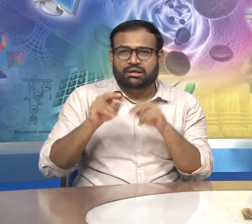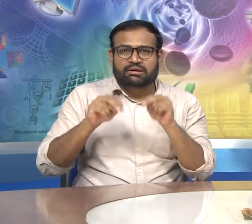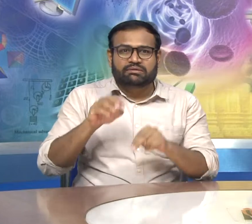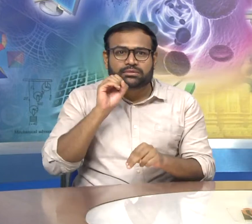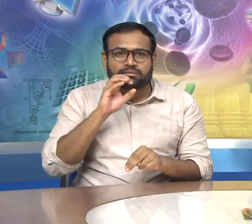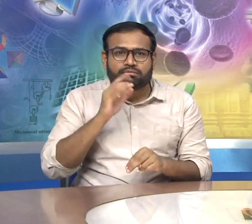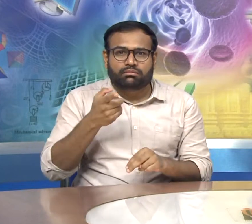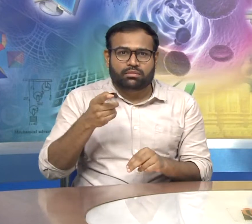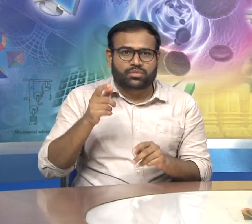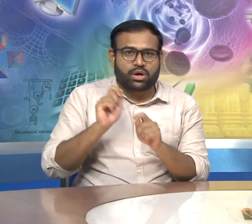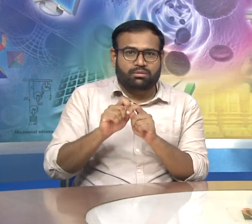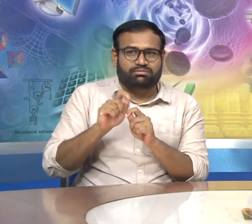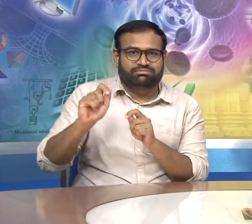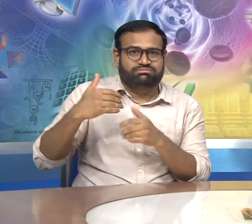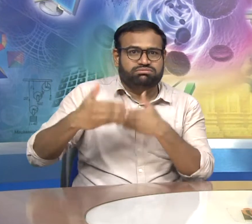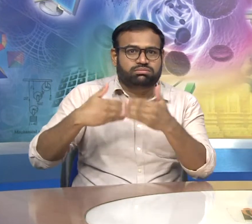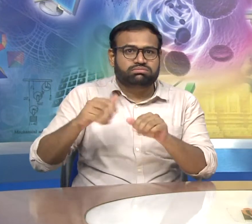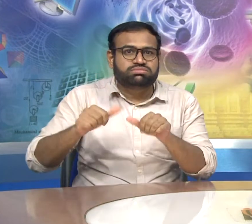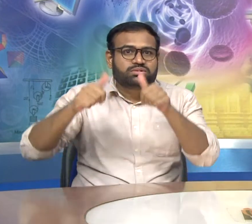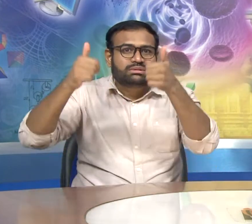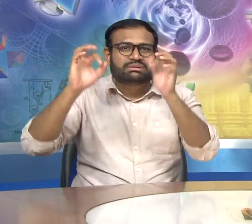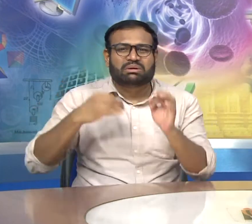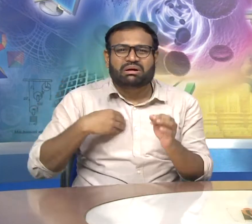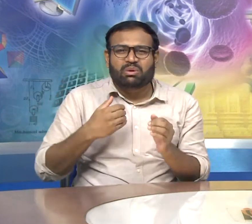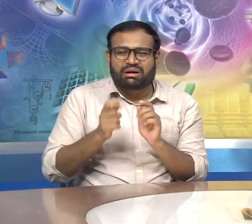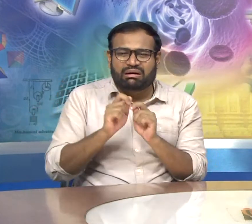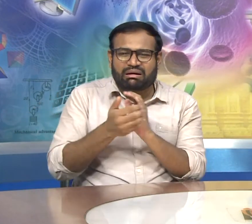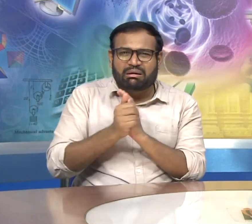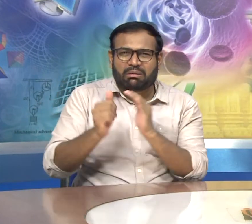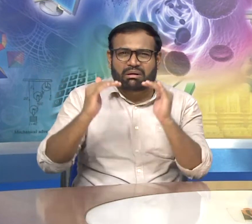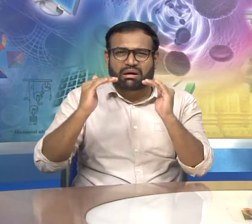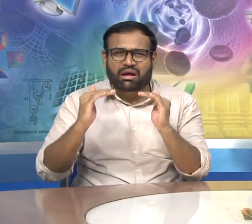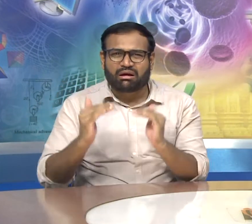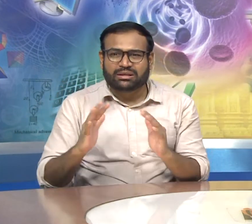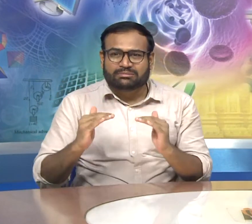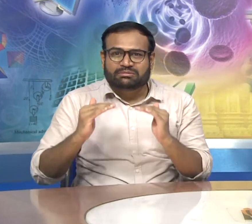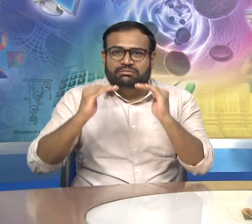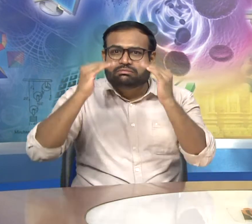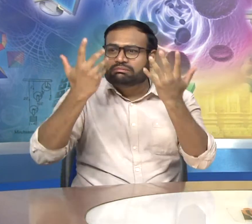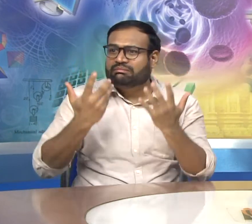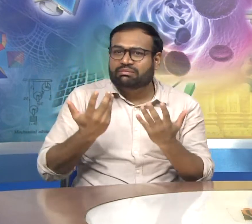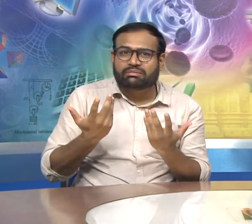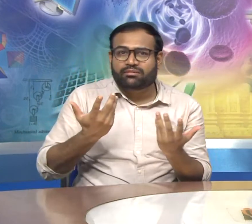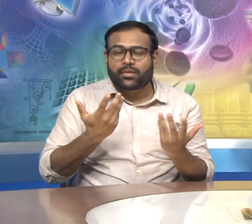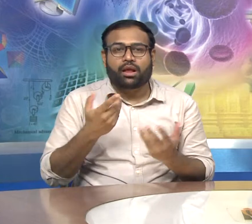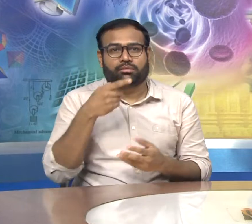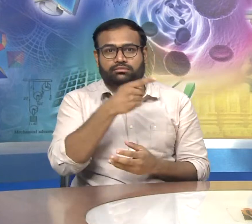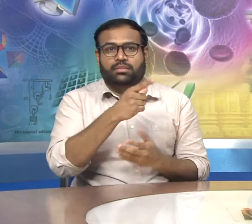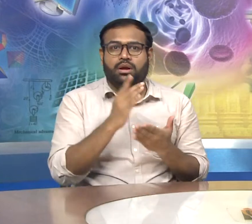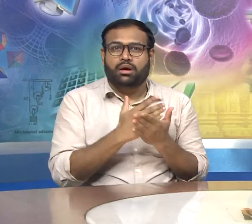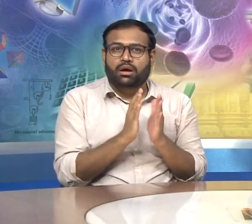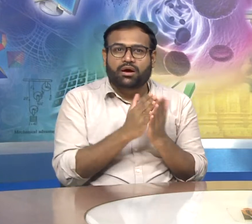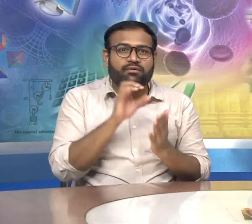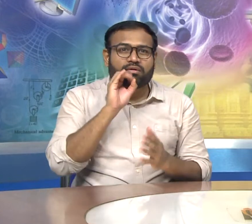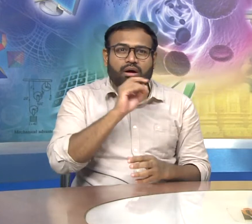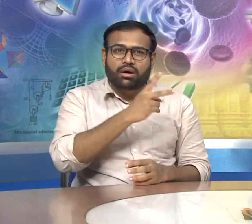engineers, consultants, etc. need information to pursue their careers